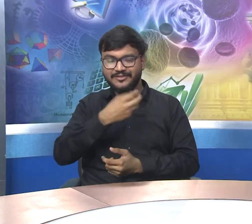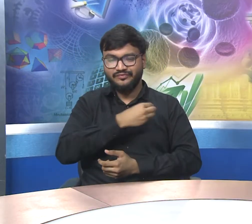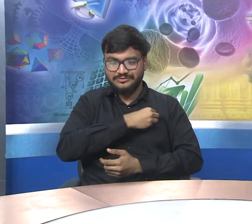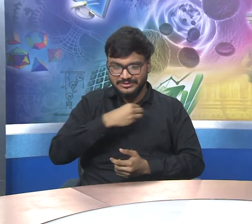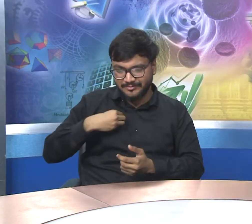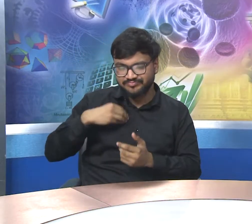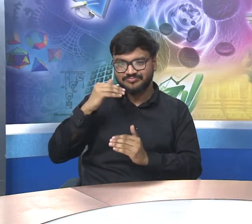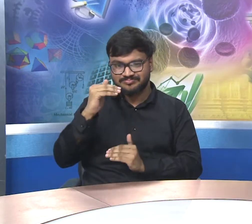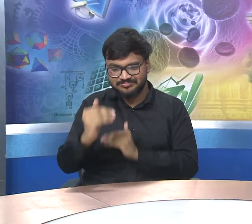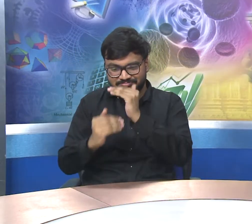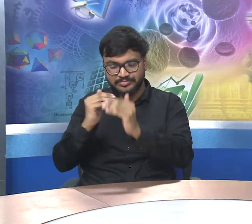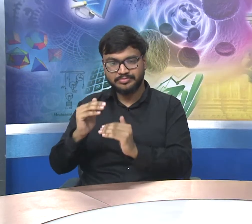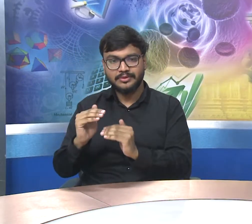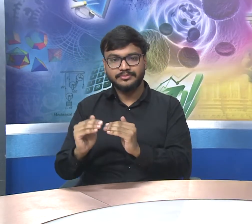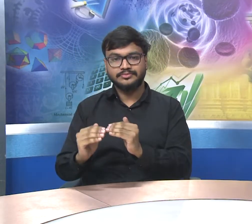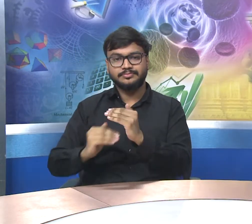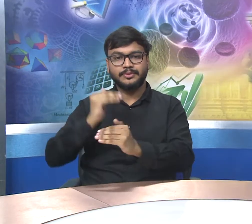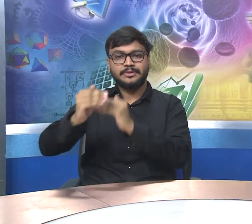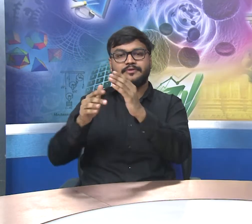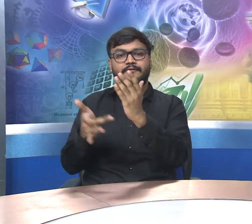India's medical services is not